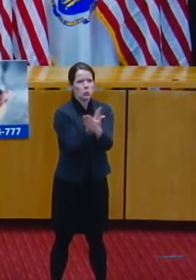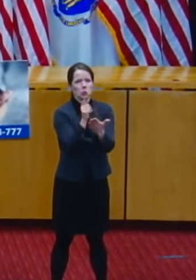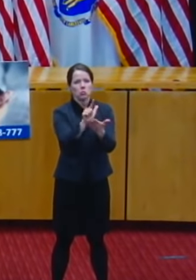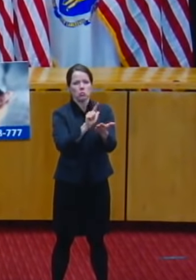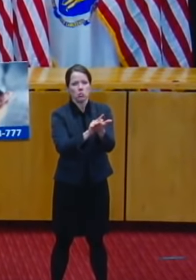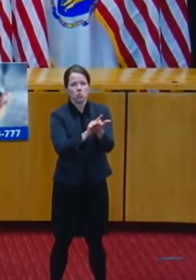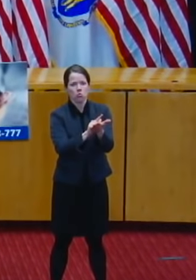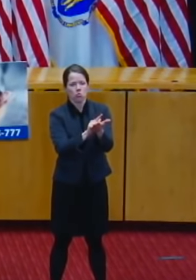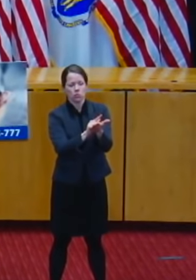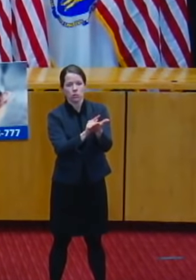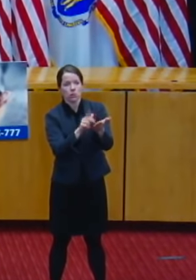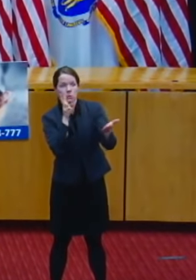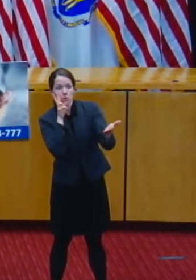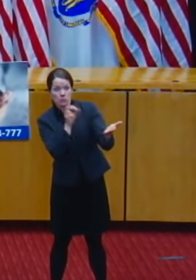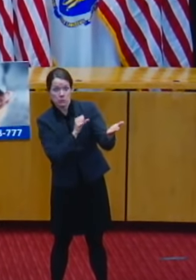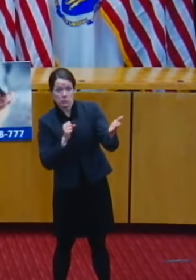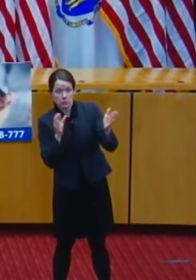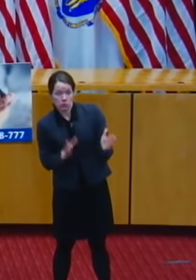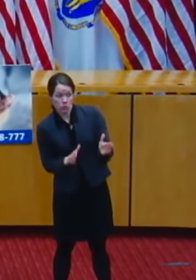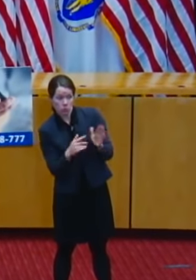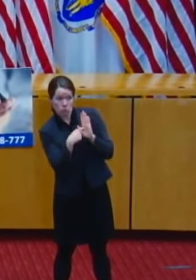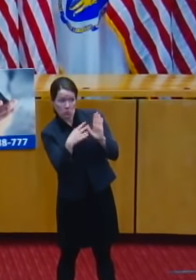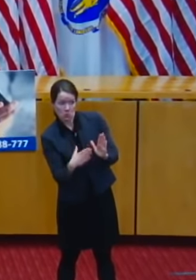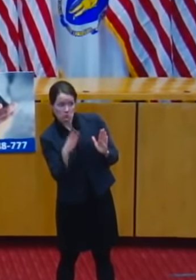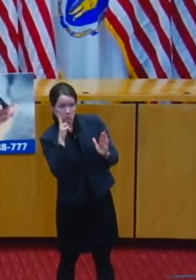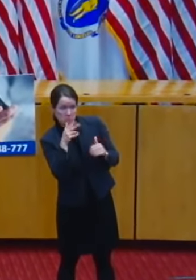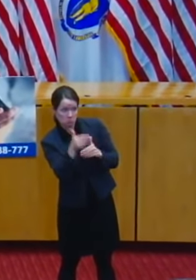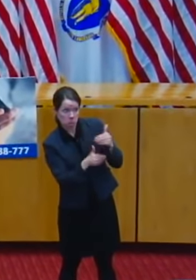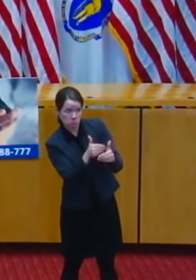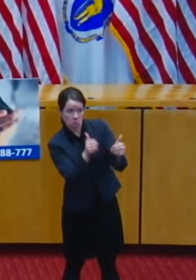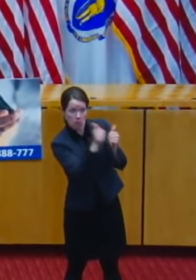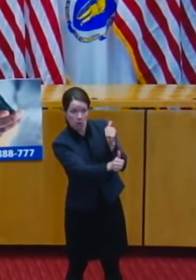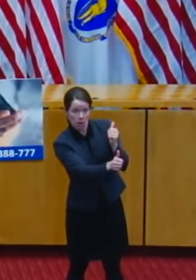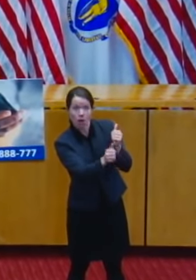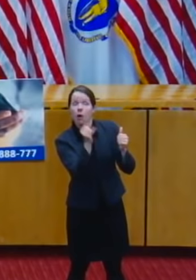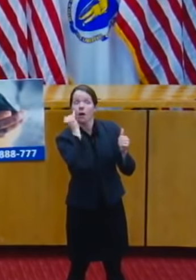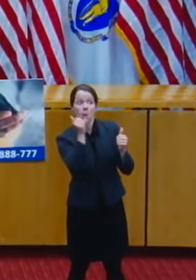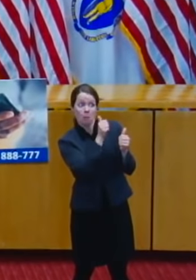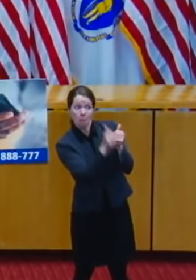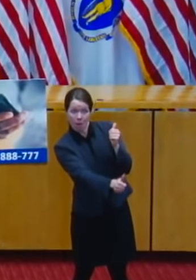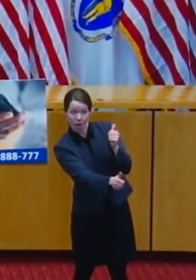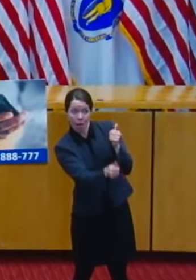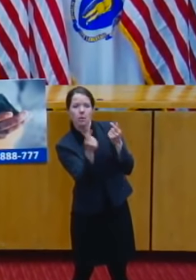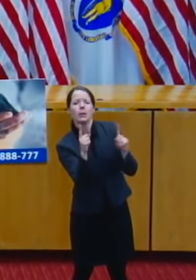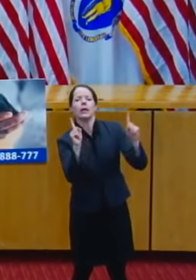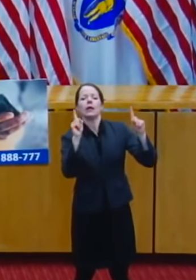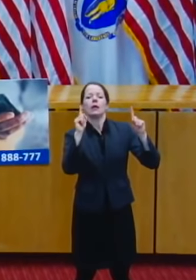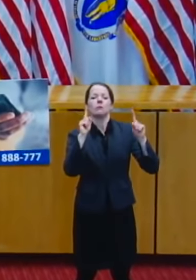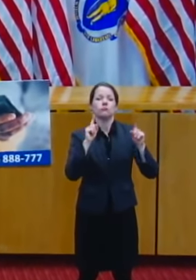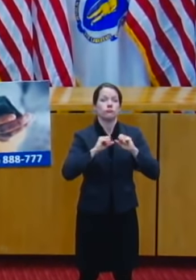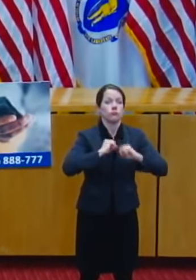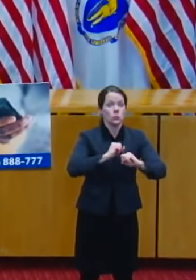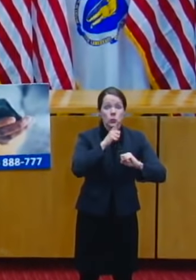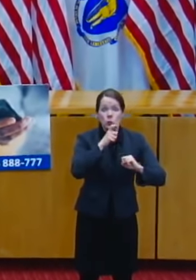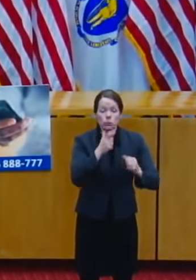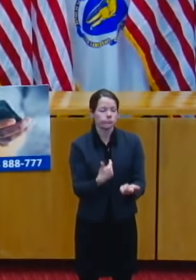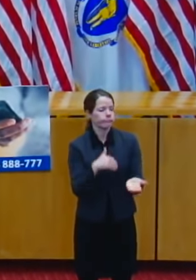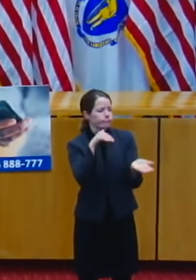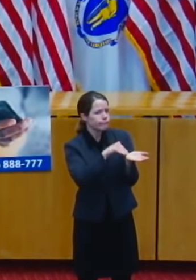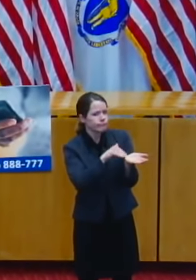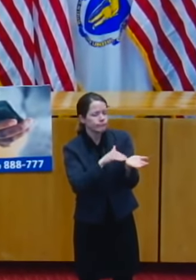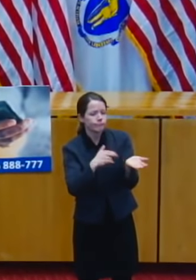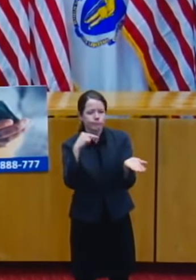protect healthcare professionals, including doctors, nurses, and EMTs, as well as healthcare facilities, from liability